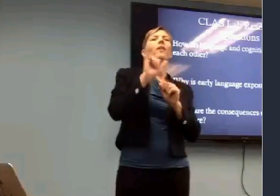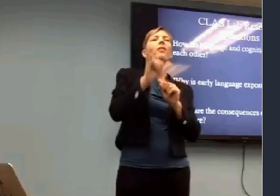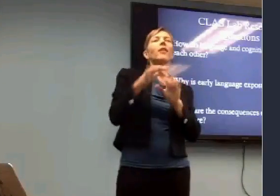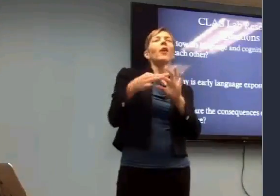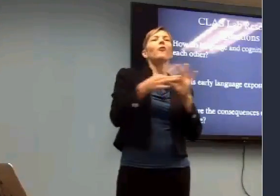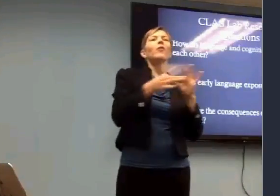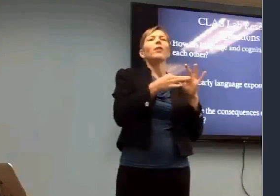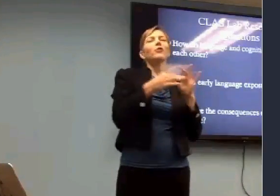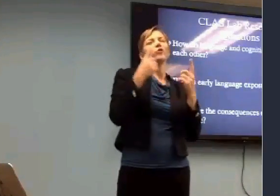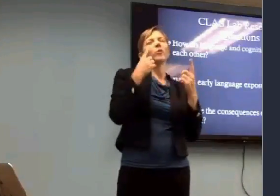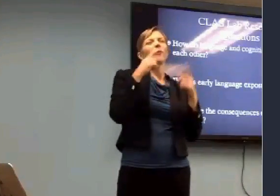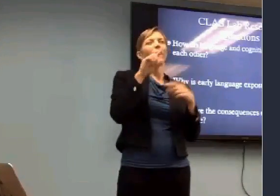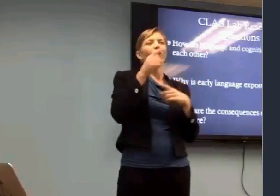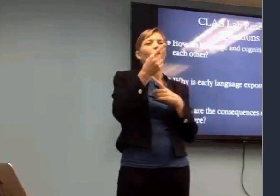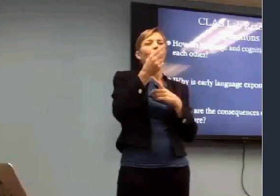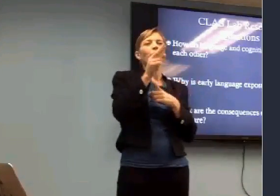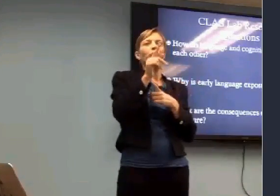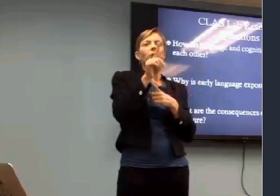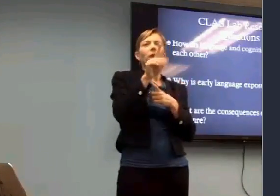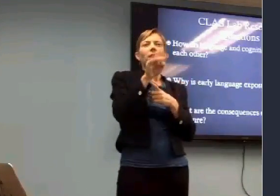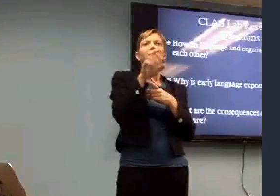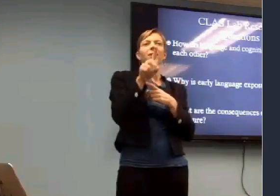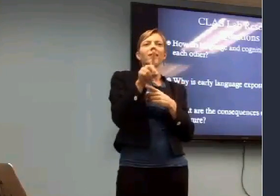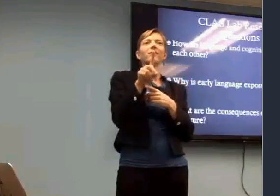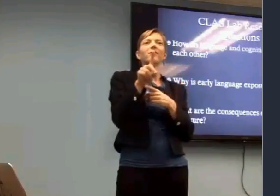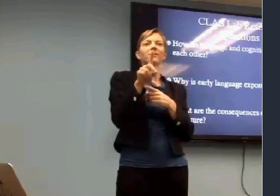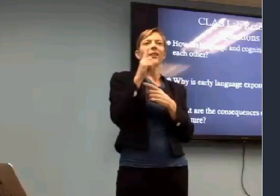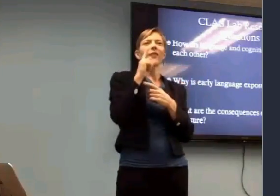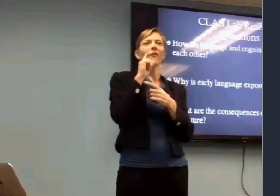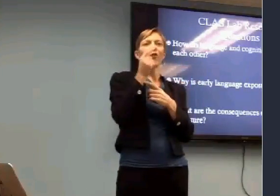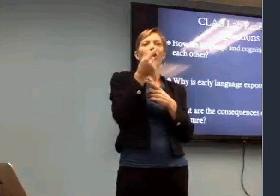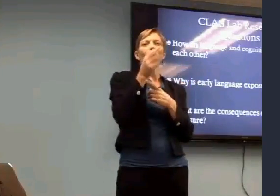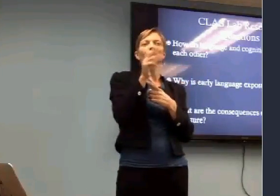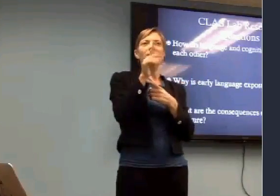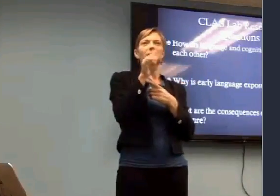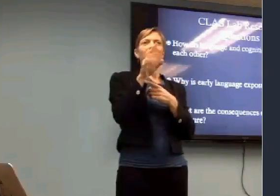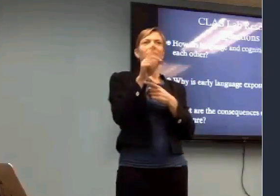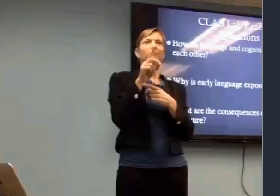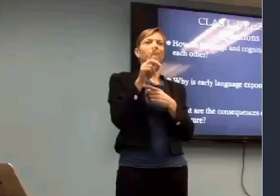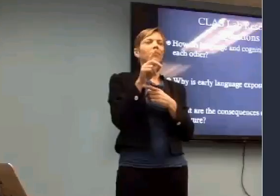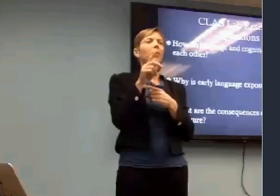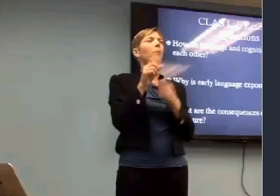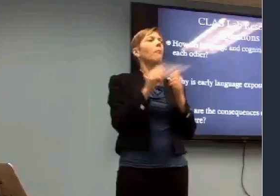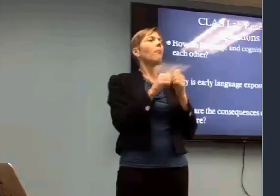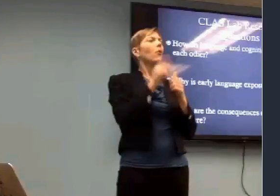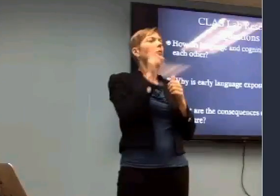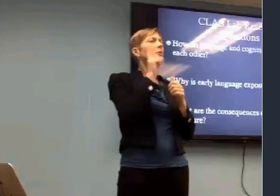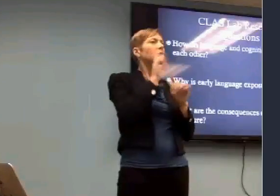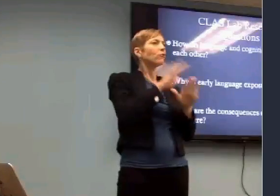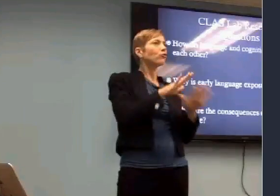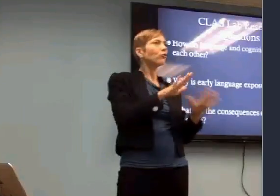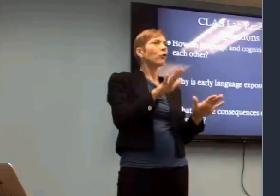most people are able to get that, or they take that relationship for granted.